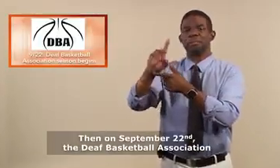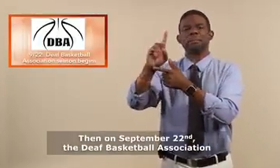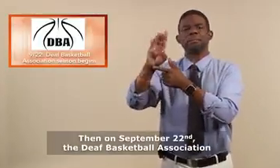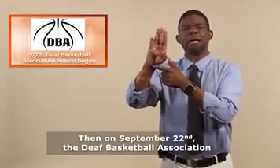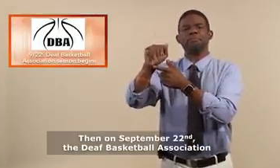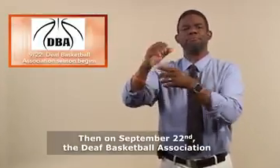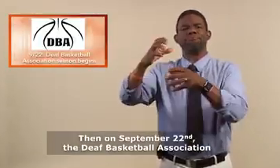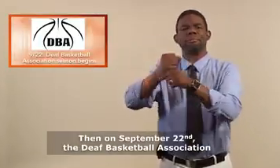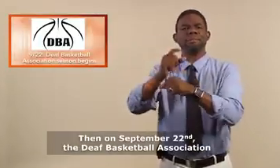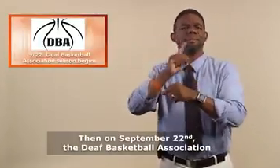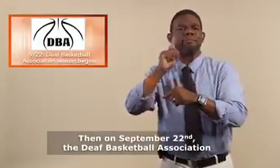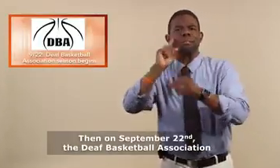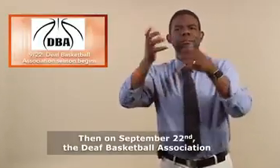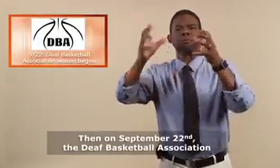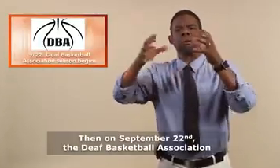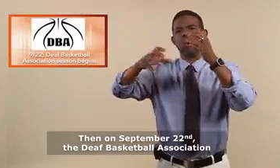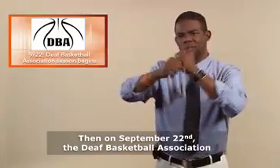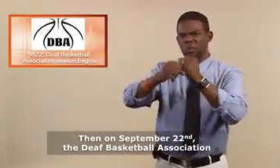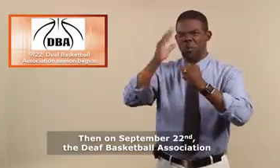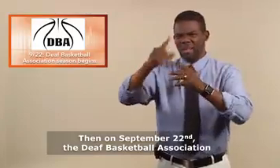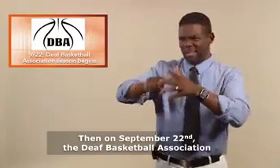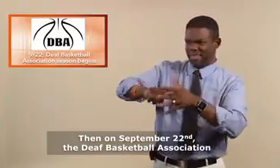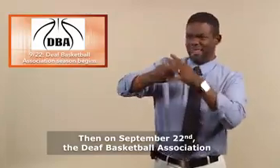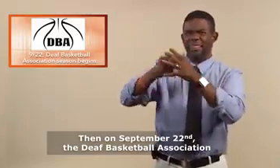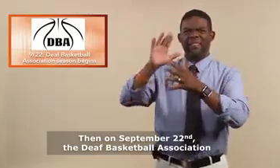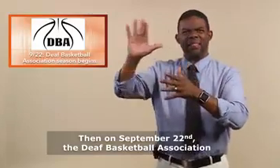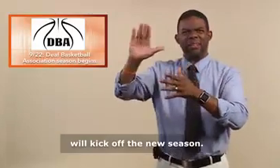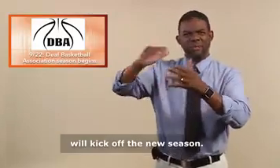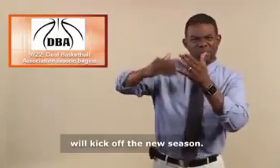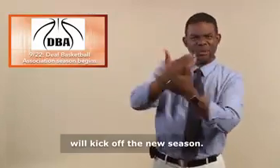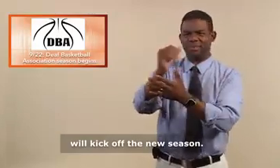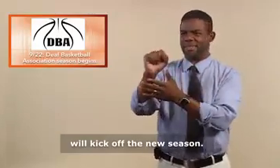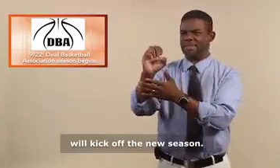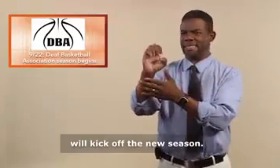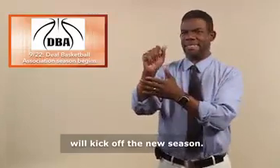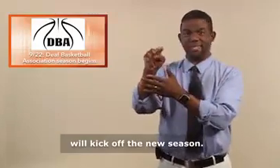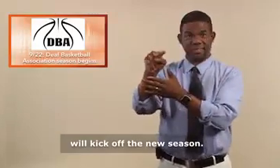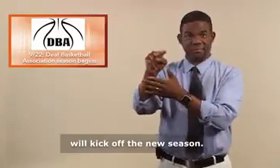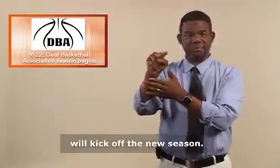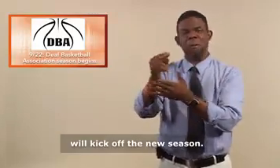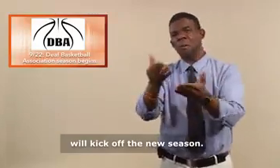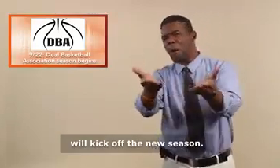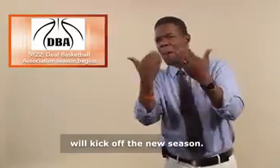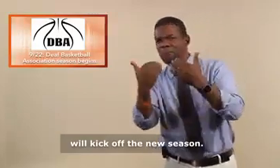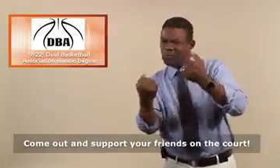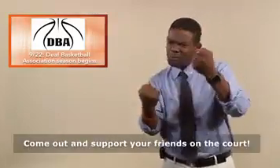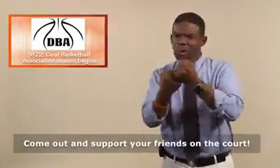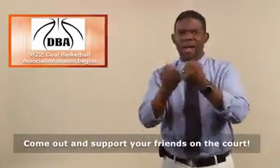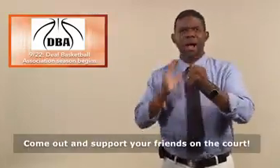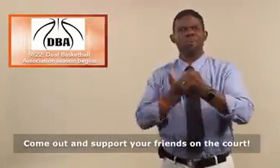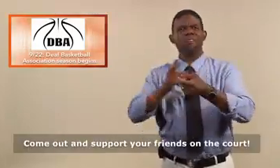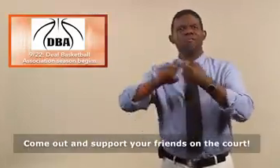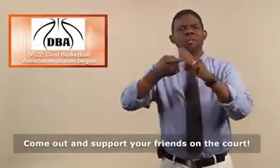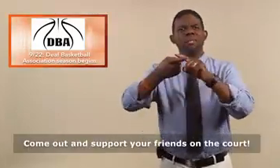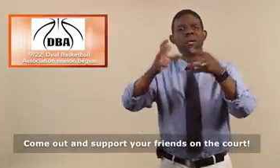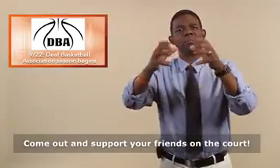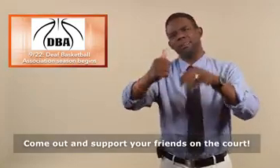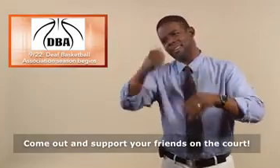September 22nd, the Deaf Basketball Association will kick off the new season. Come out and support your friends on the